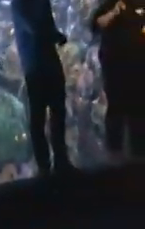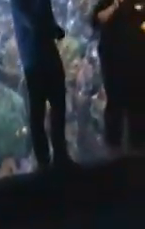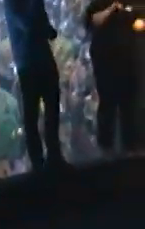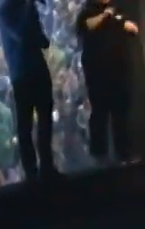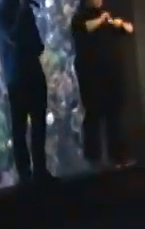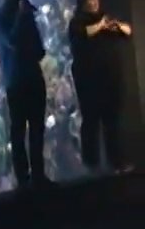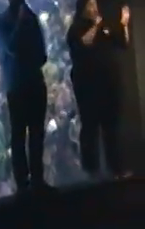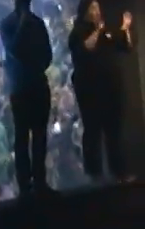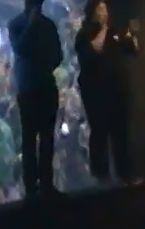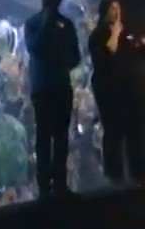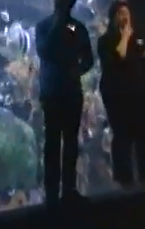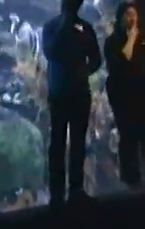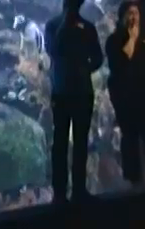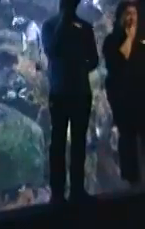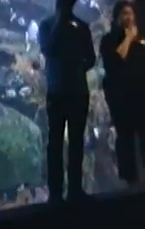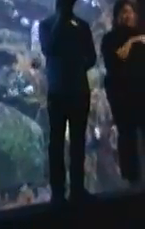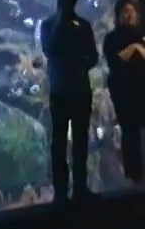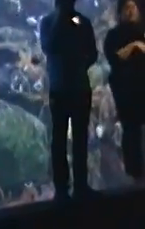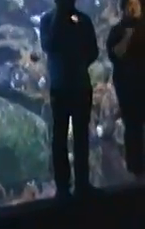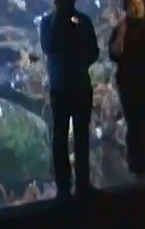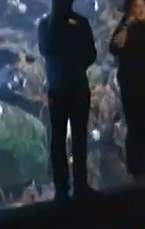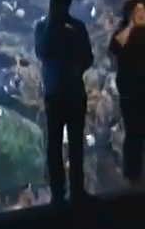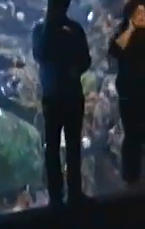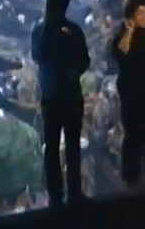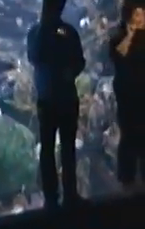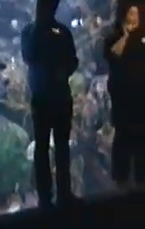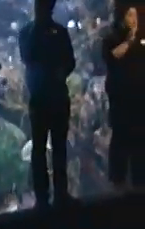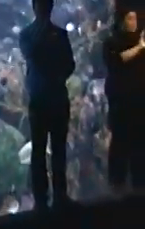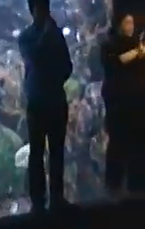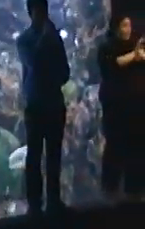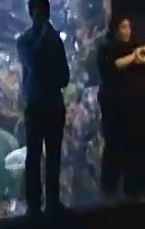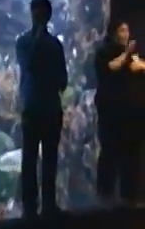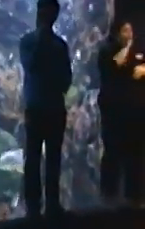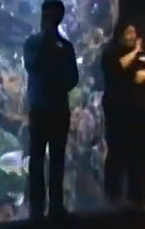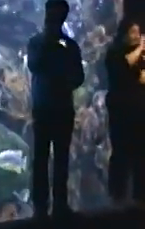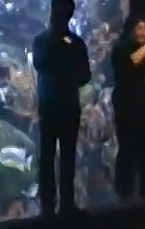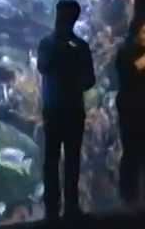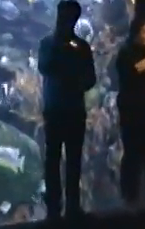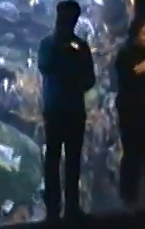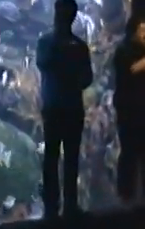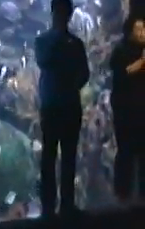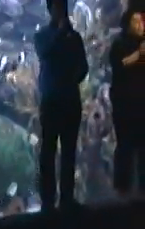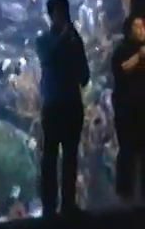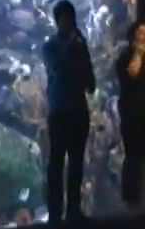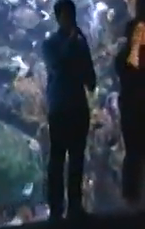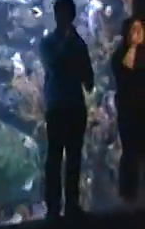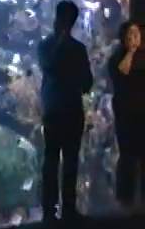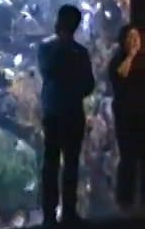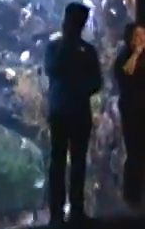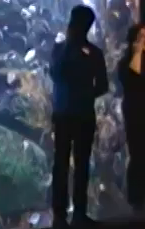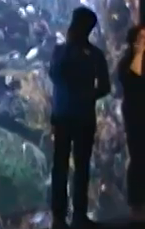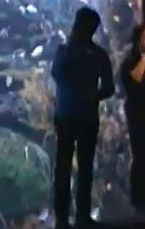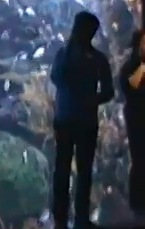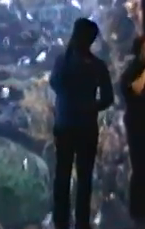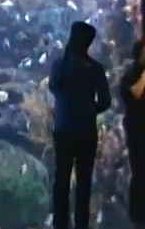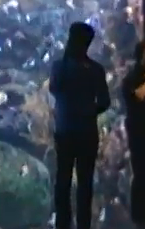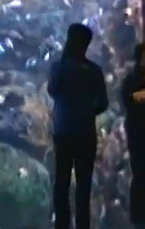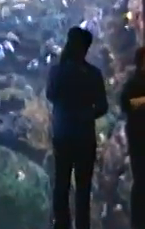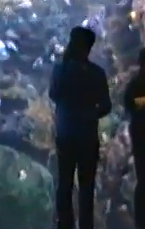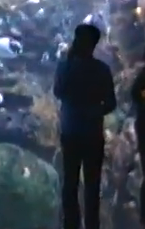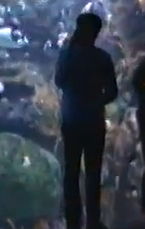colorful, so it's sort of like jumping into Finding Nemo, or for any sci-fi fans in the audience, Avatar: The Way of Water.